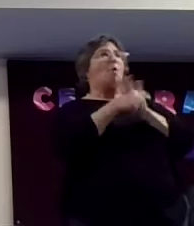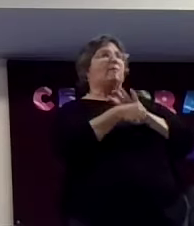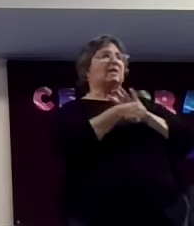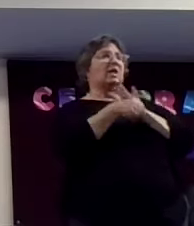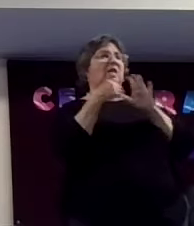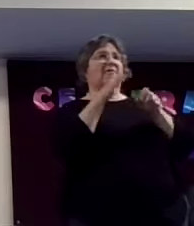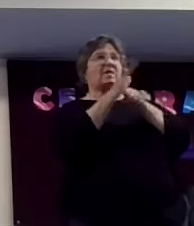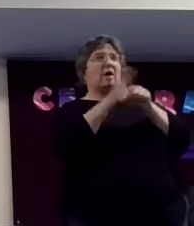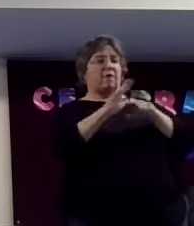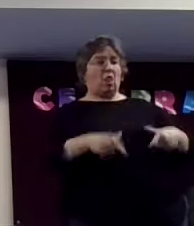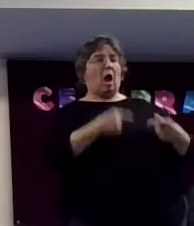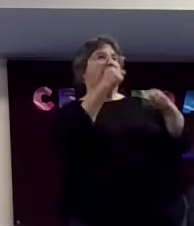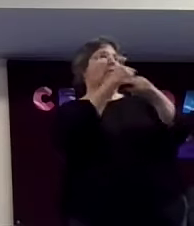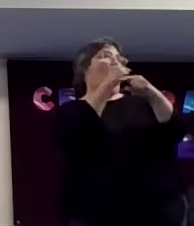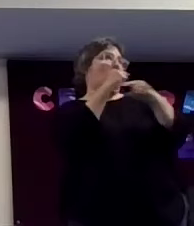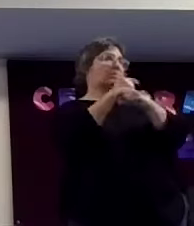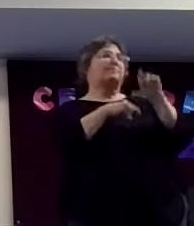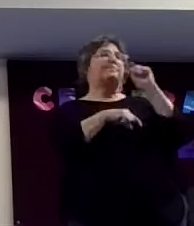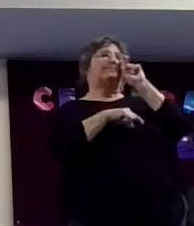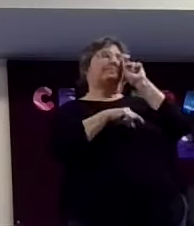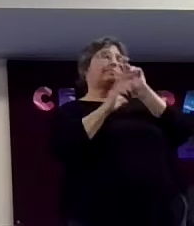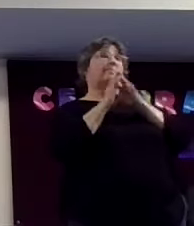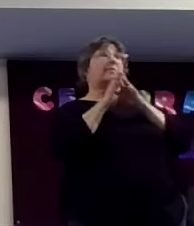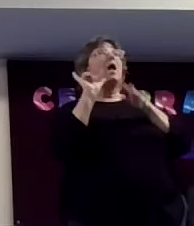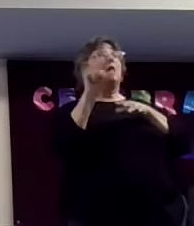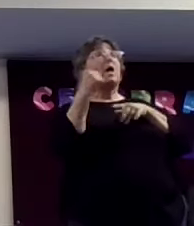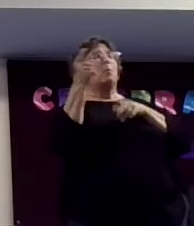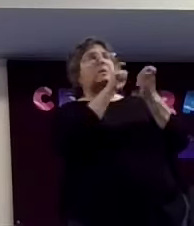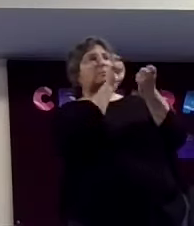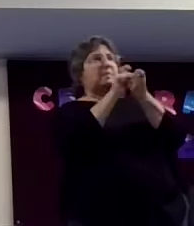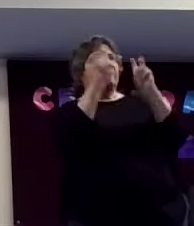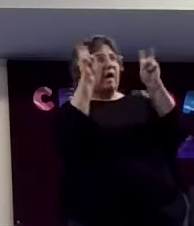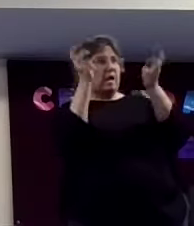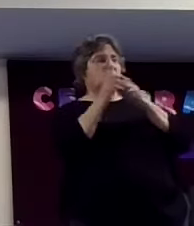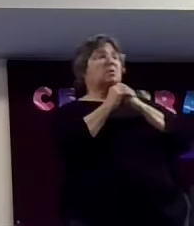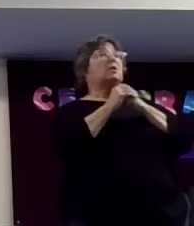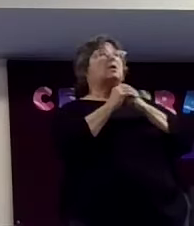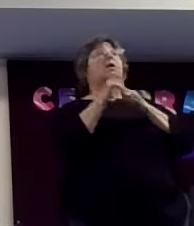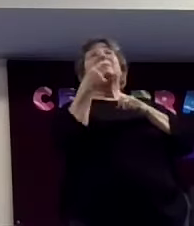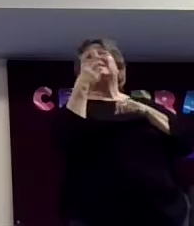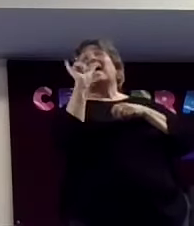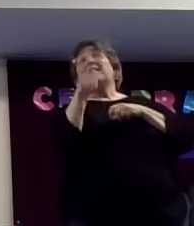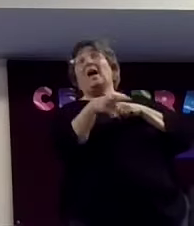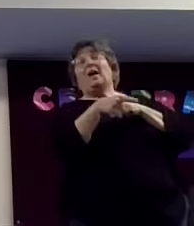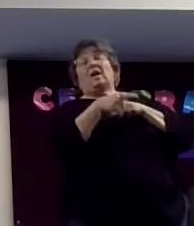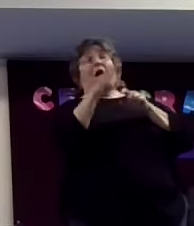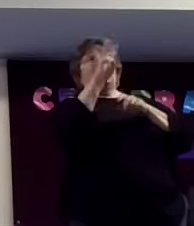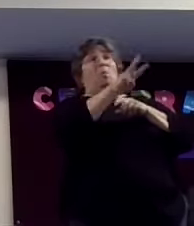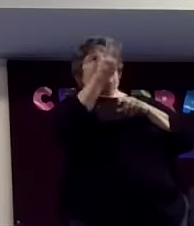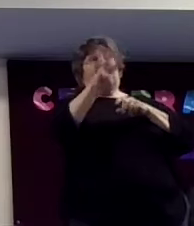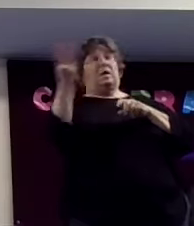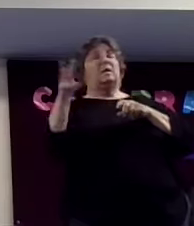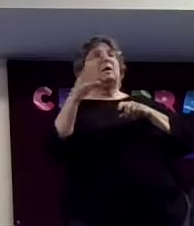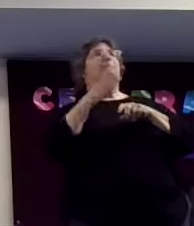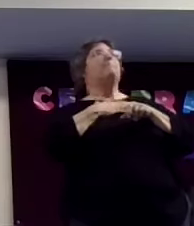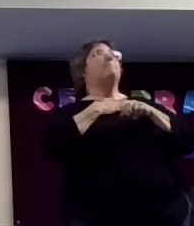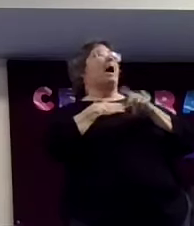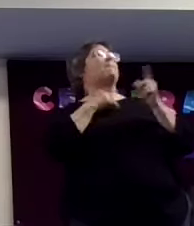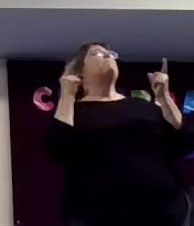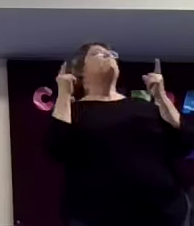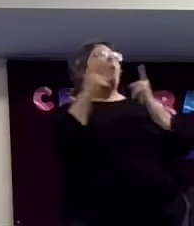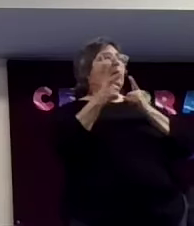COVID to get enough lifeguards. So that's one specific issue. But in mentioning that on my website,